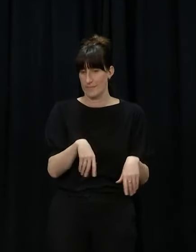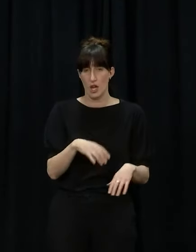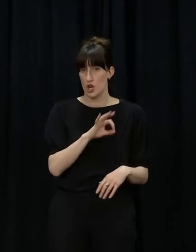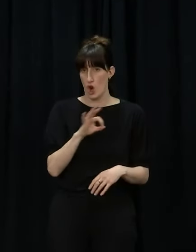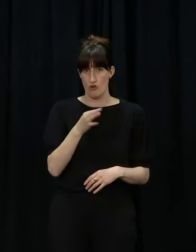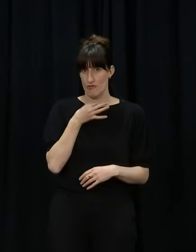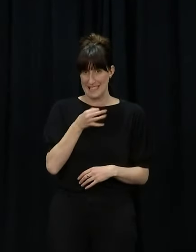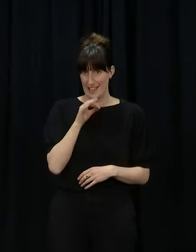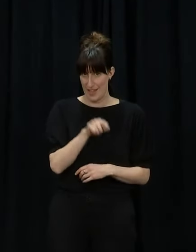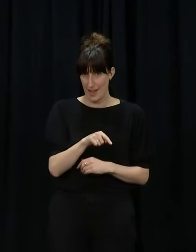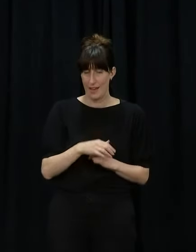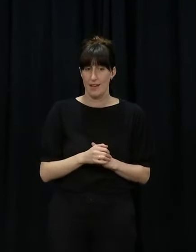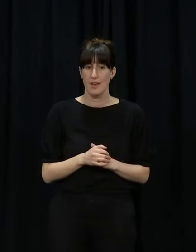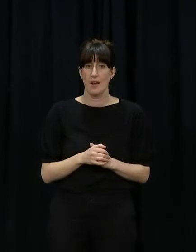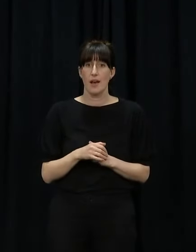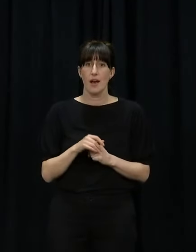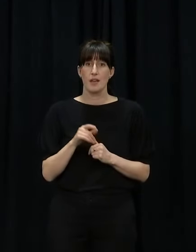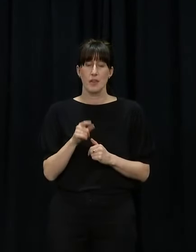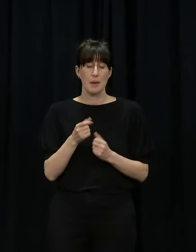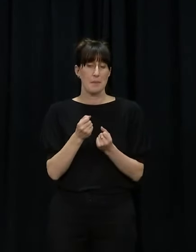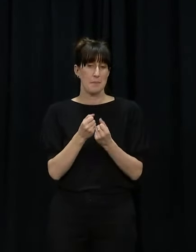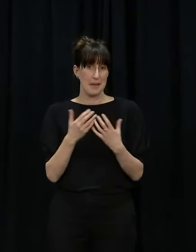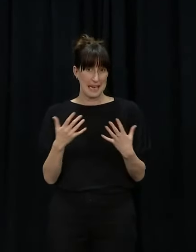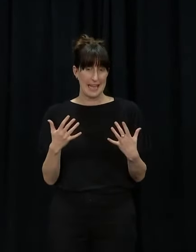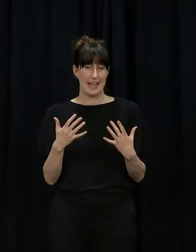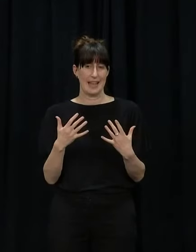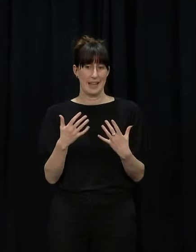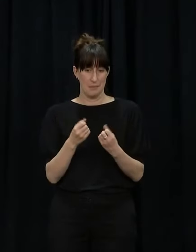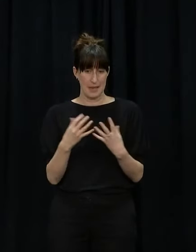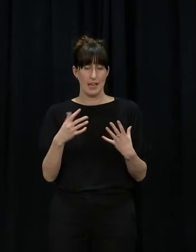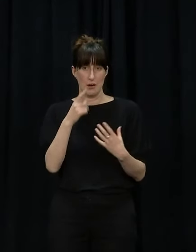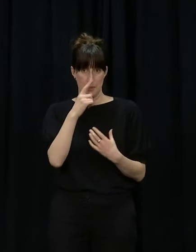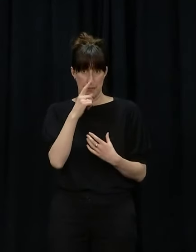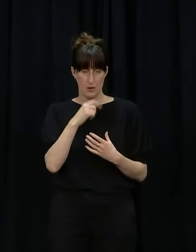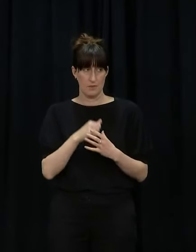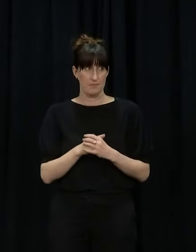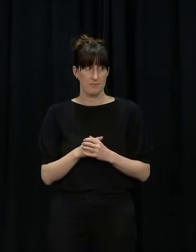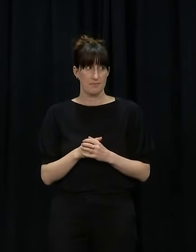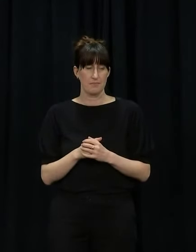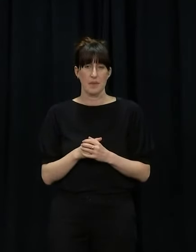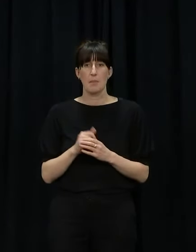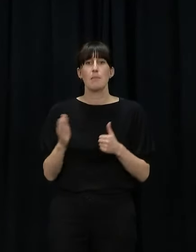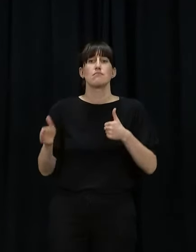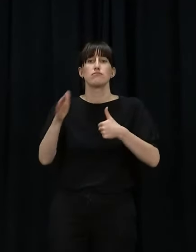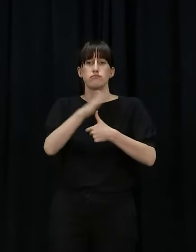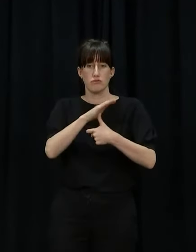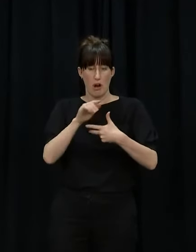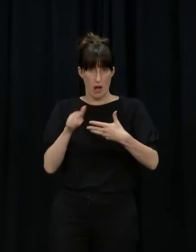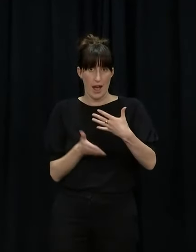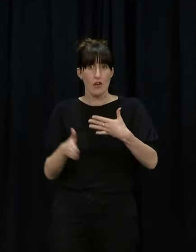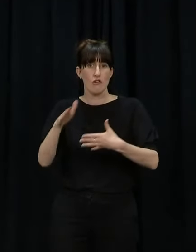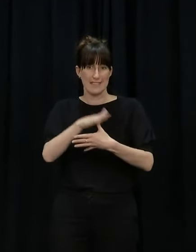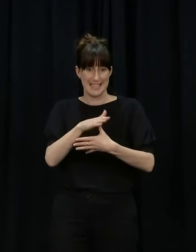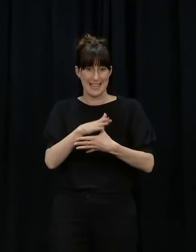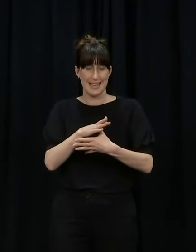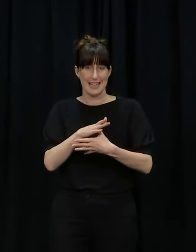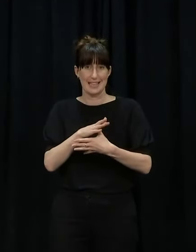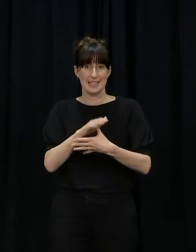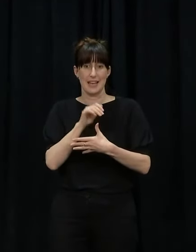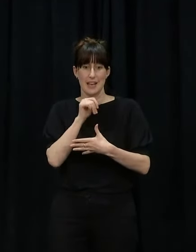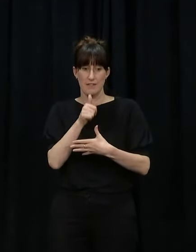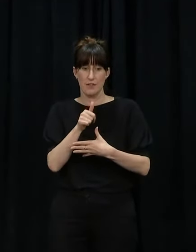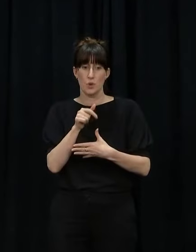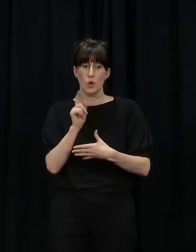many, many thousands of people. But the priority, of course, is the people who've been at those locations who are